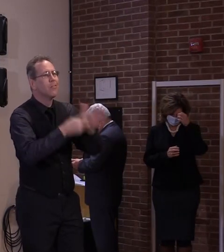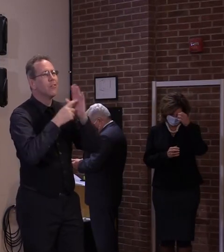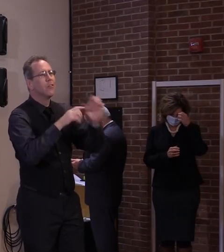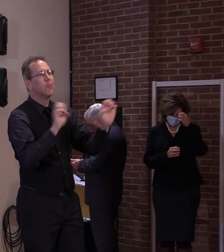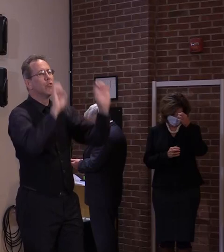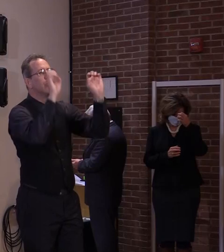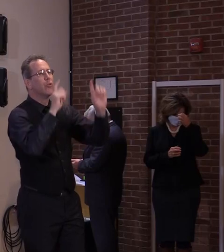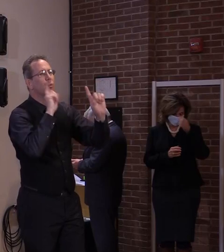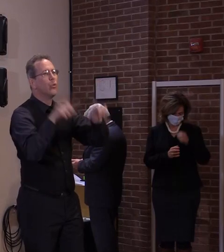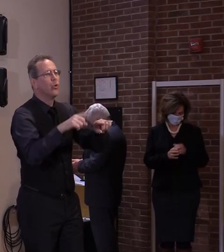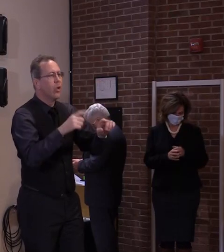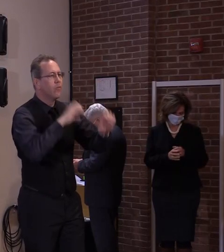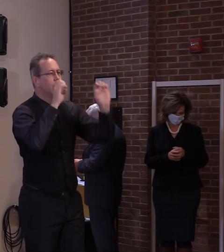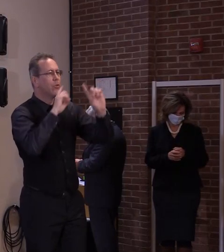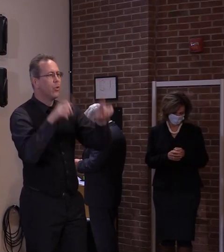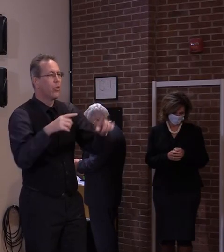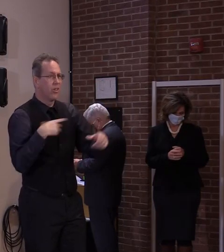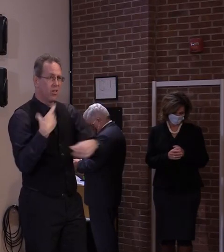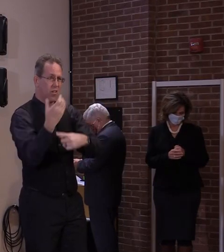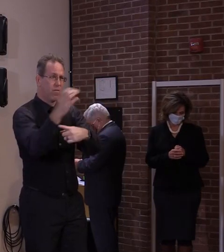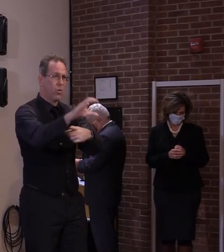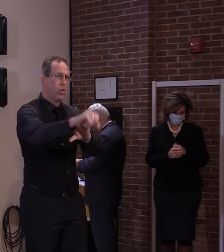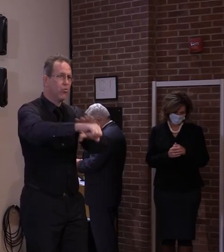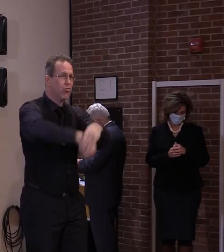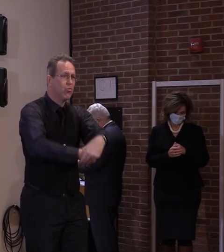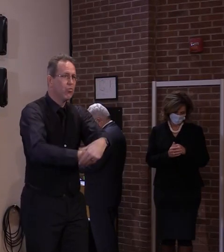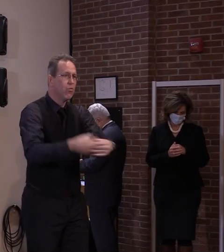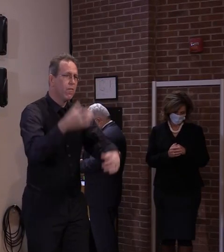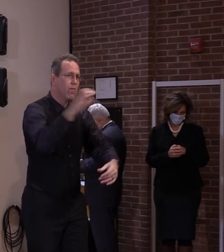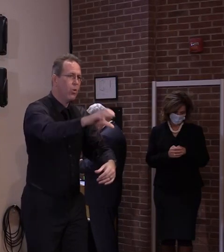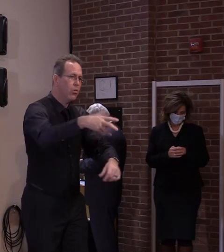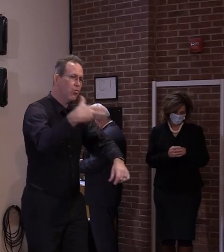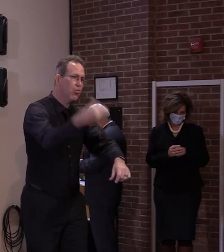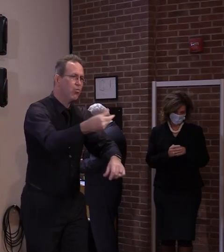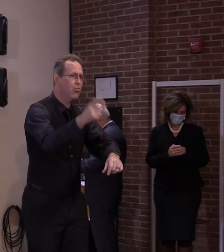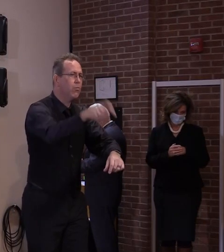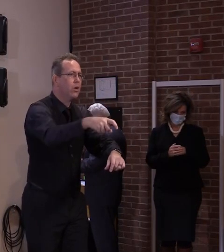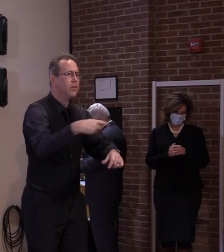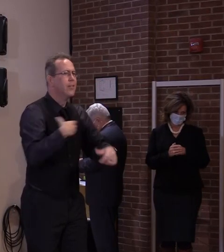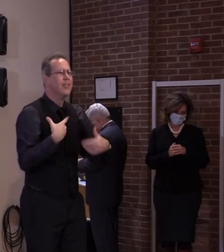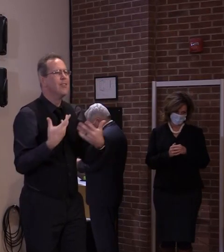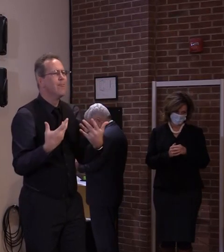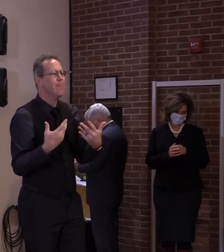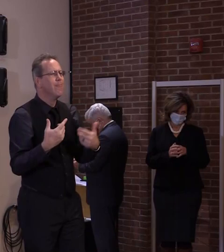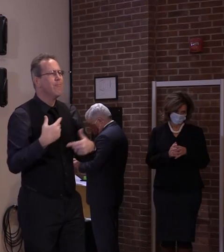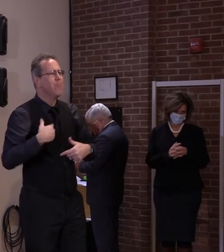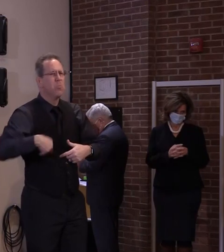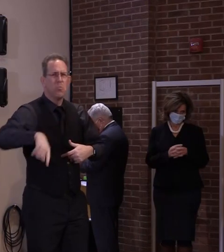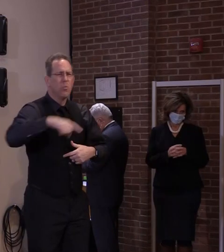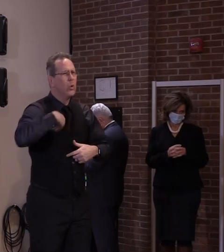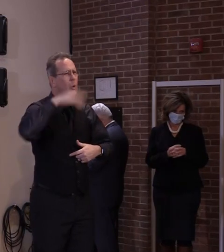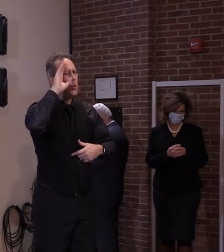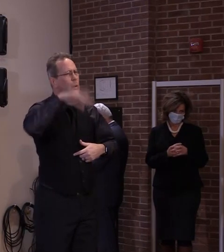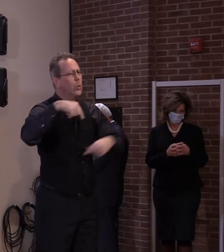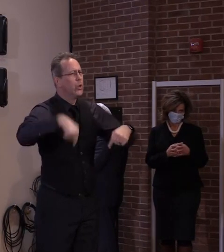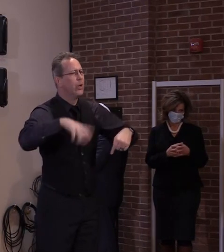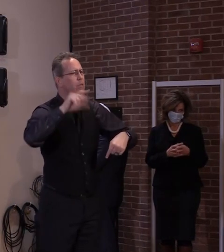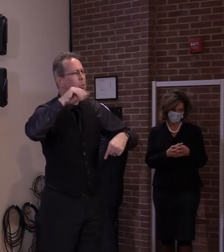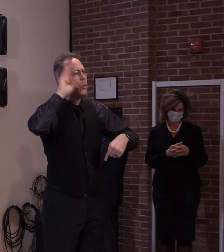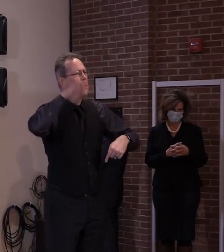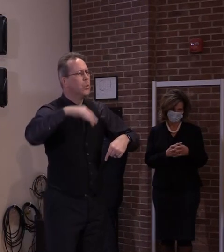to receive their vaccinations. As you know, from the very beginning, it's just my style. I